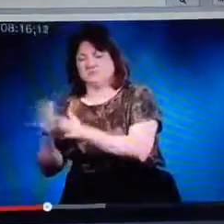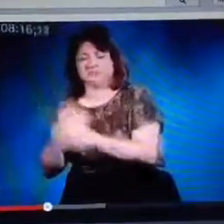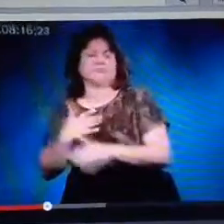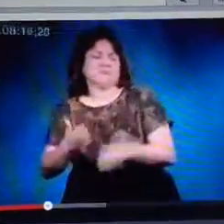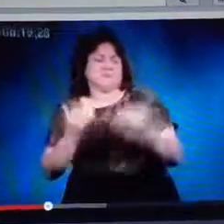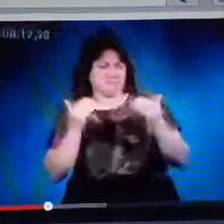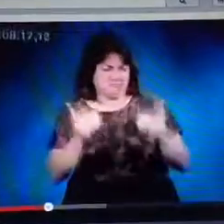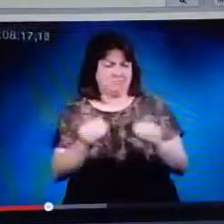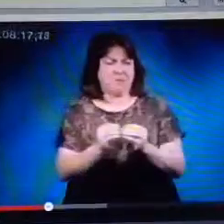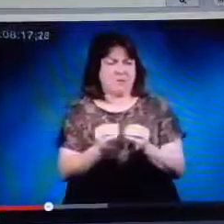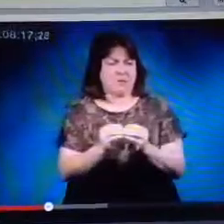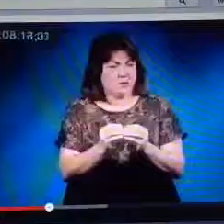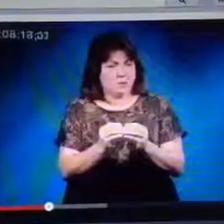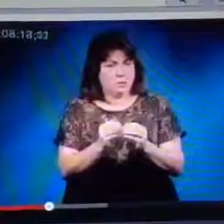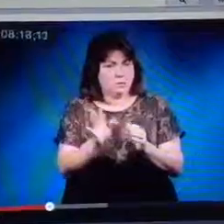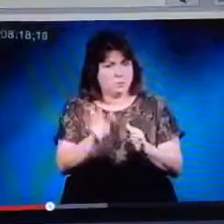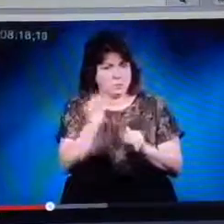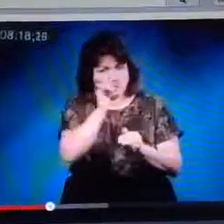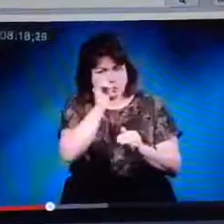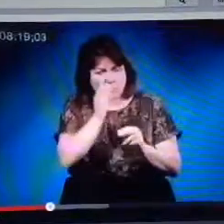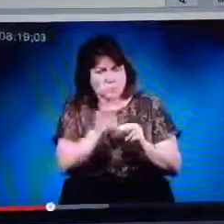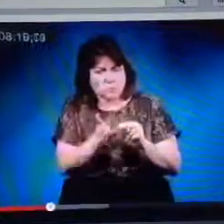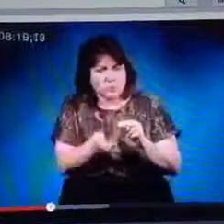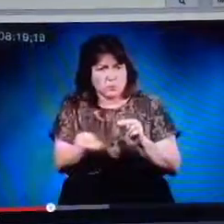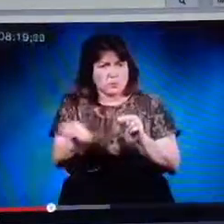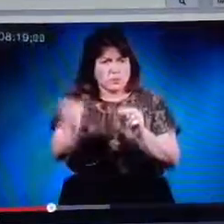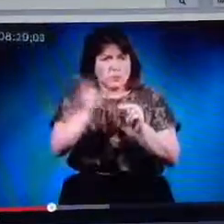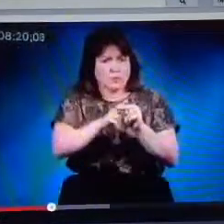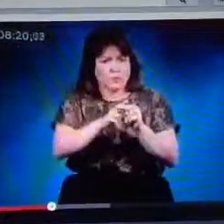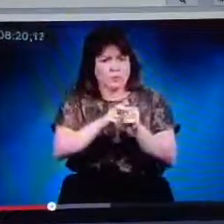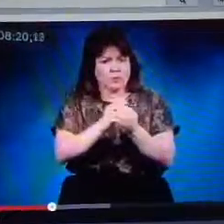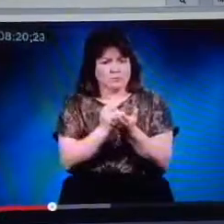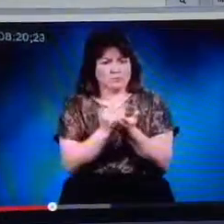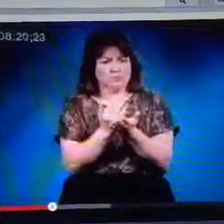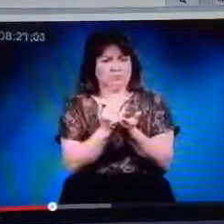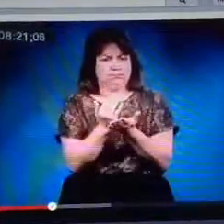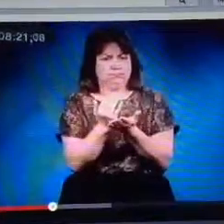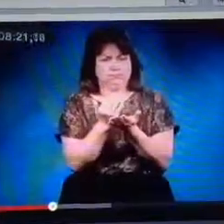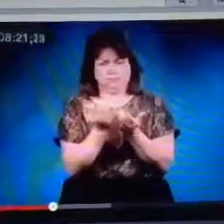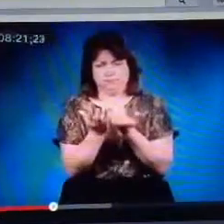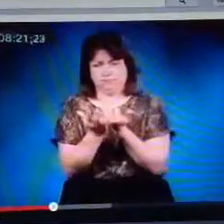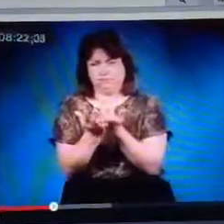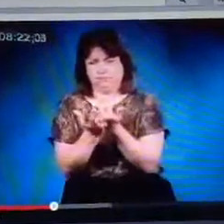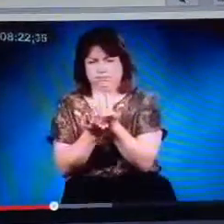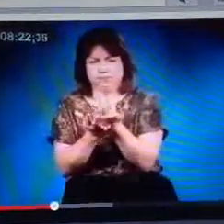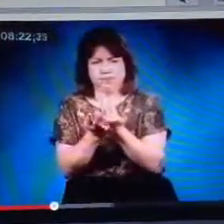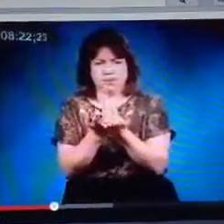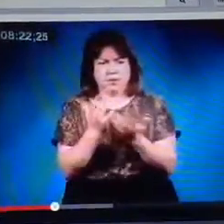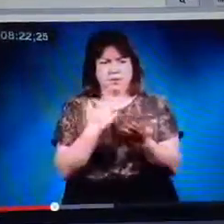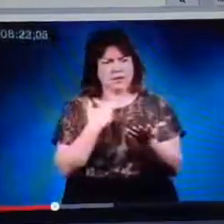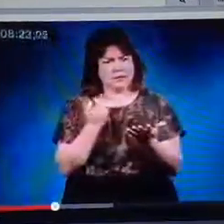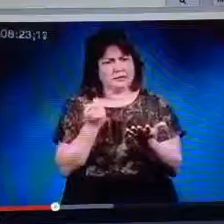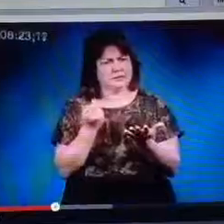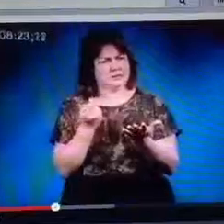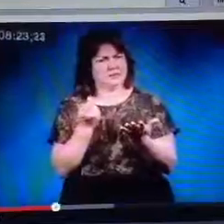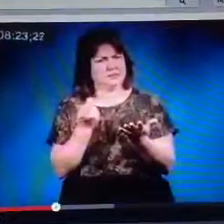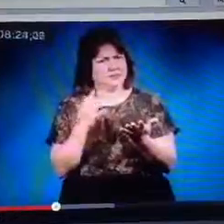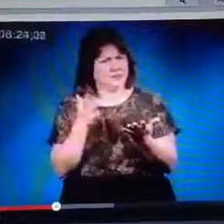here and wash my hands, and then I'm going to continue working. But wow, it just kept burning and burning and burning,